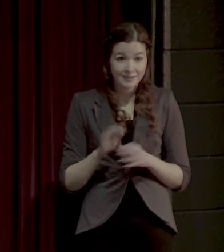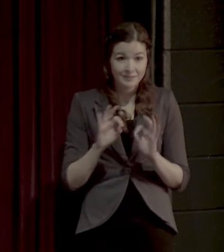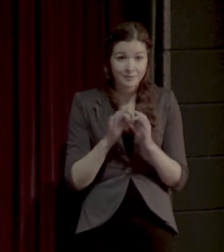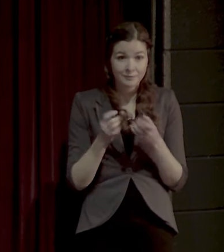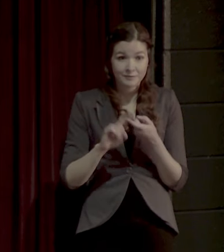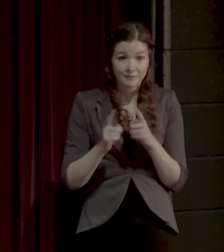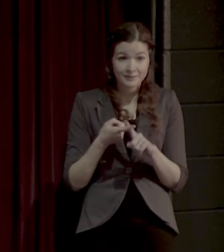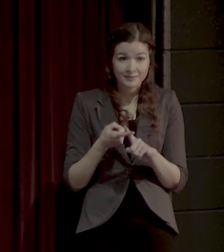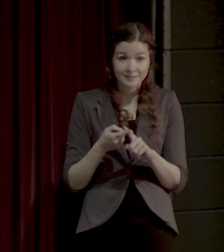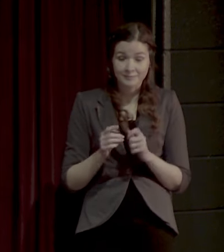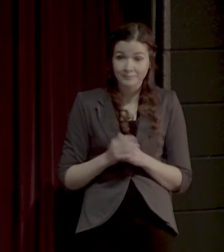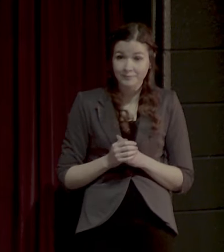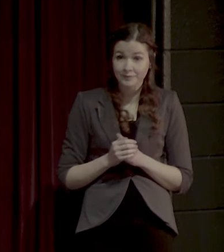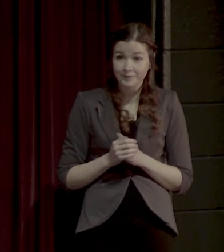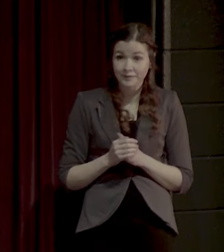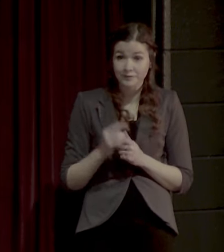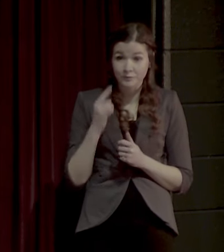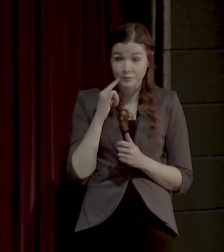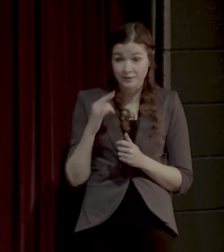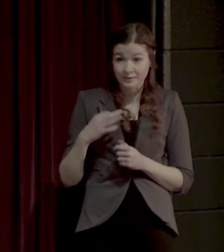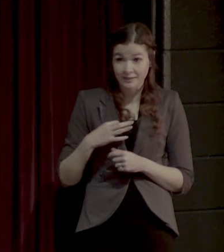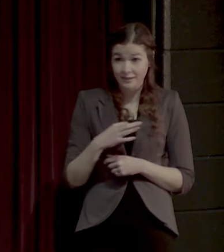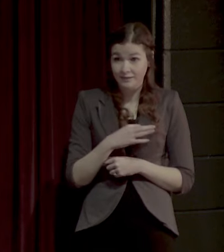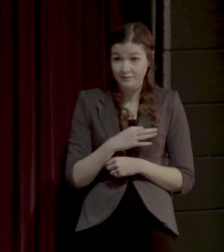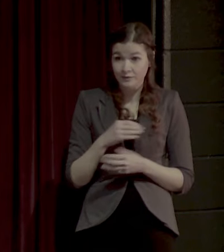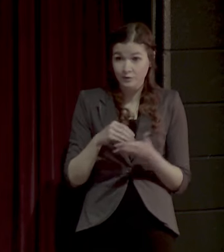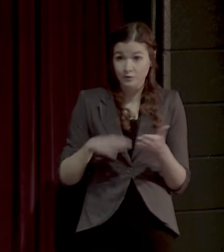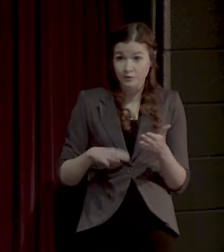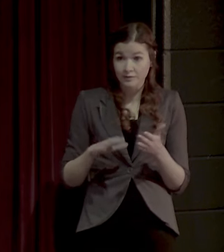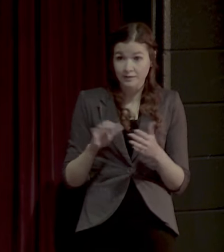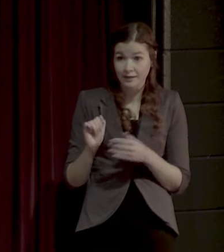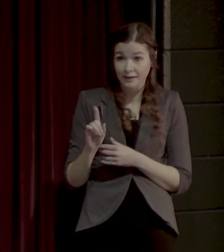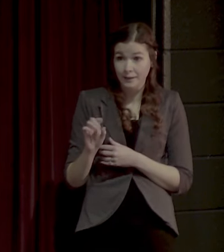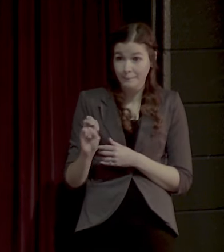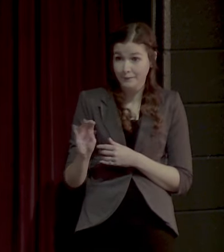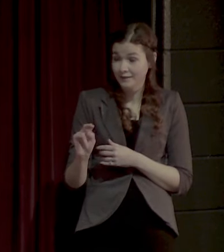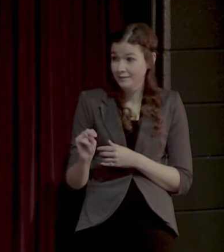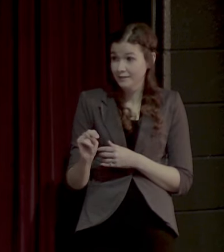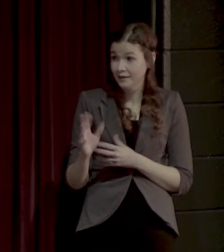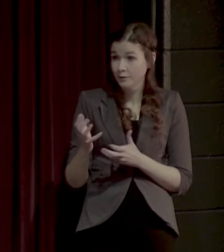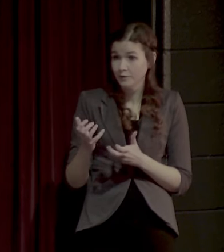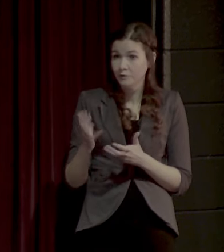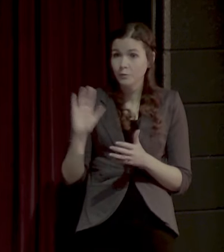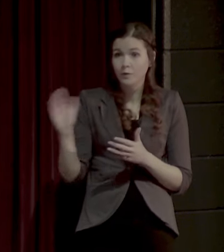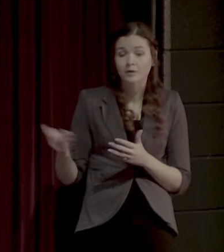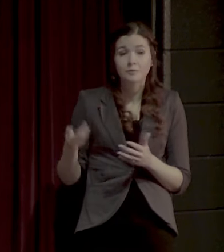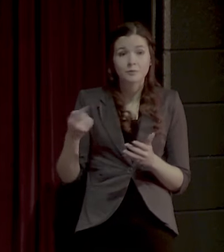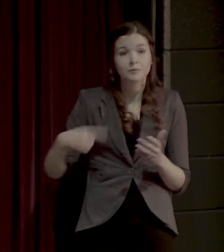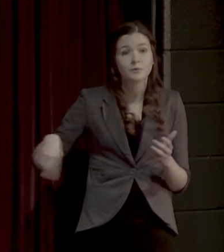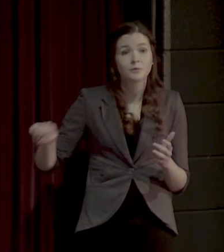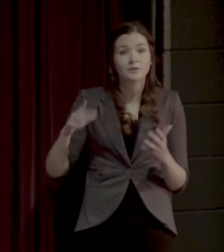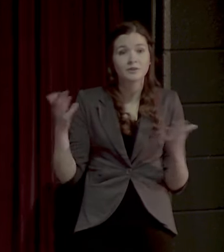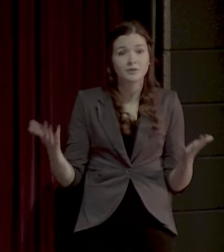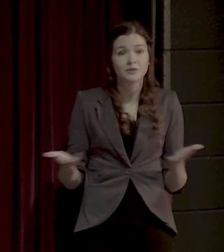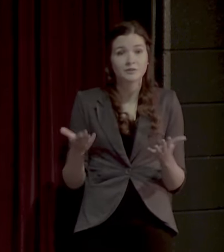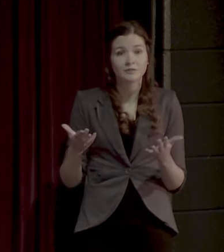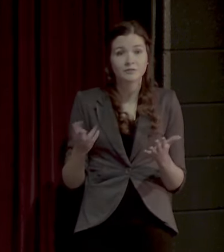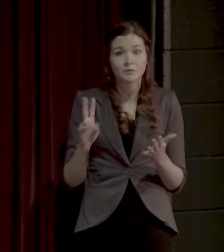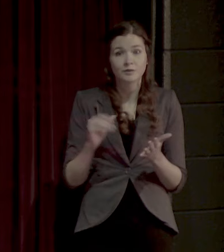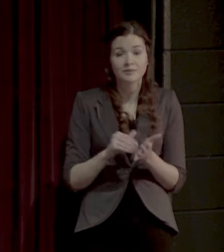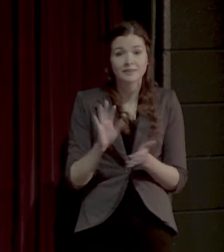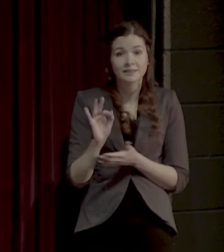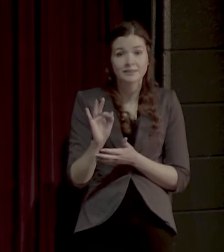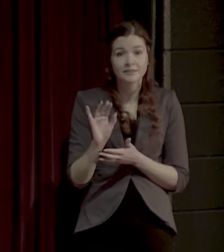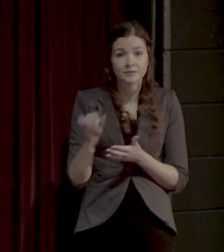and friends, on behalf of the faculty, staff, students, and administration, I would like to welcome you to Lake Region State College's